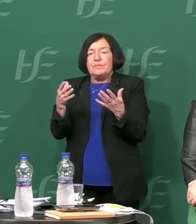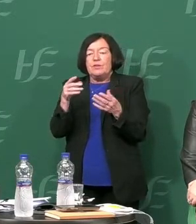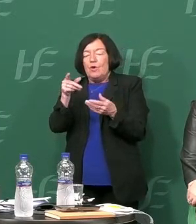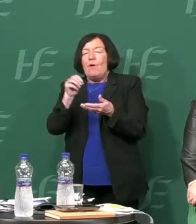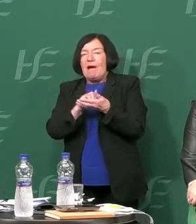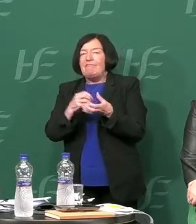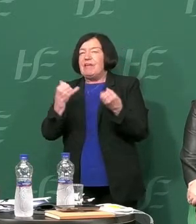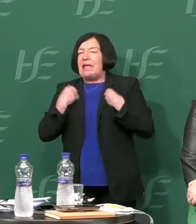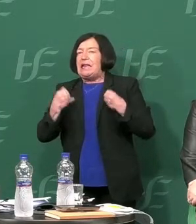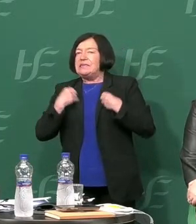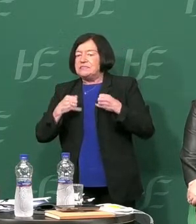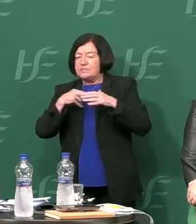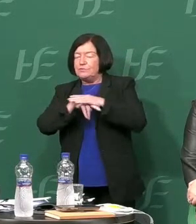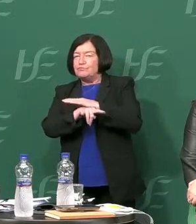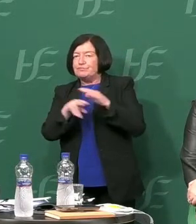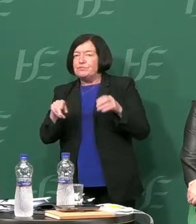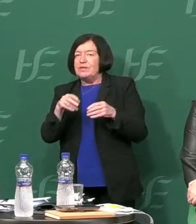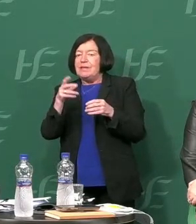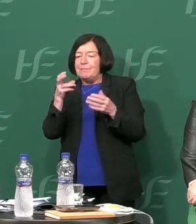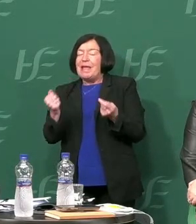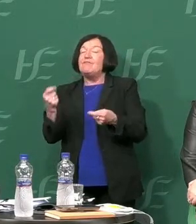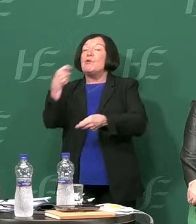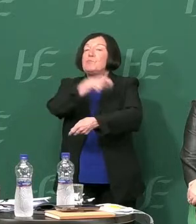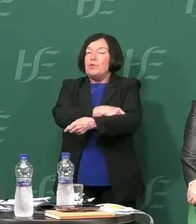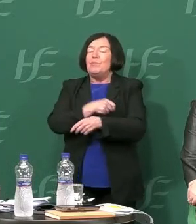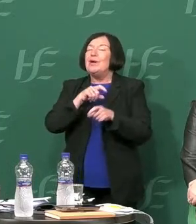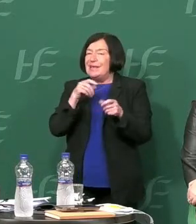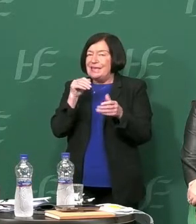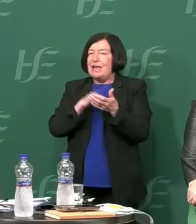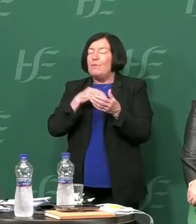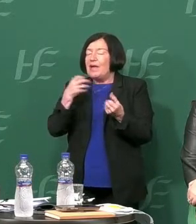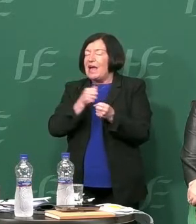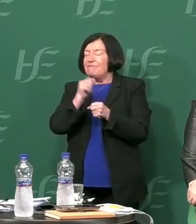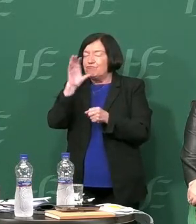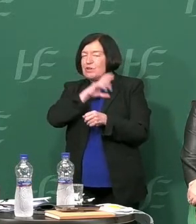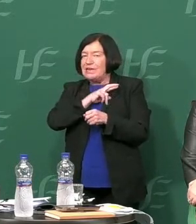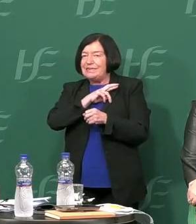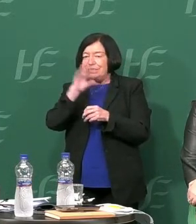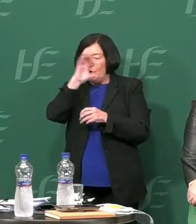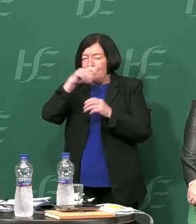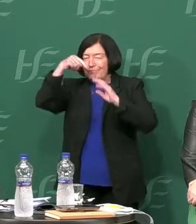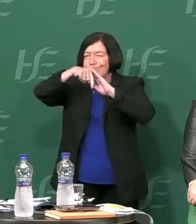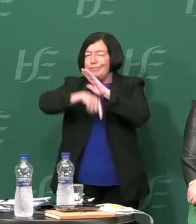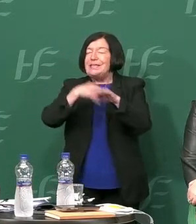immunocompromised conditions, may need boosters. But again, we haven't got direction on that just yet.